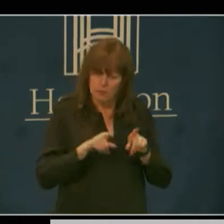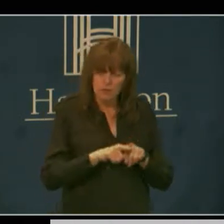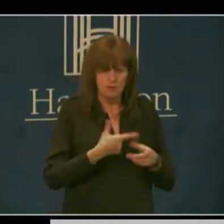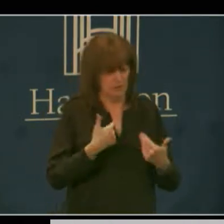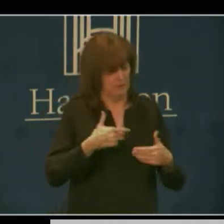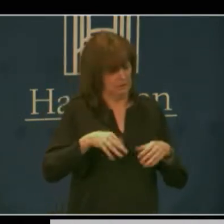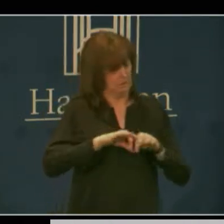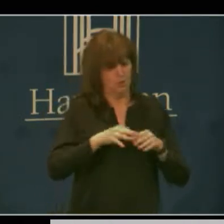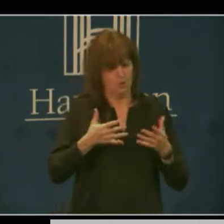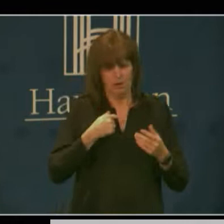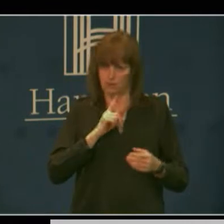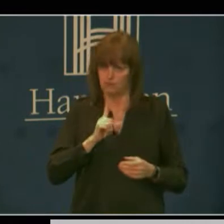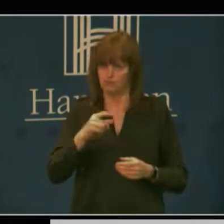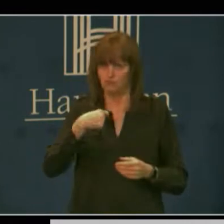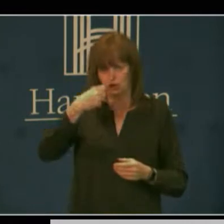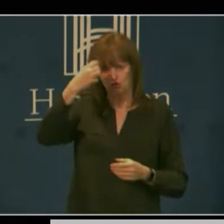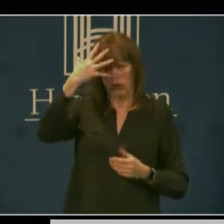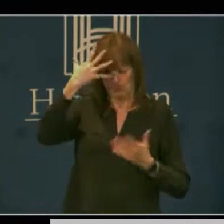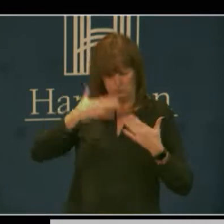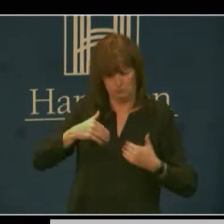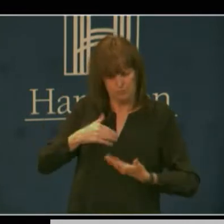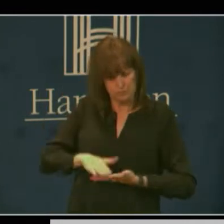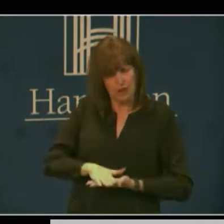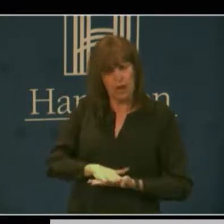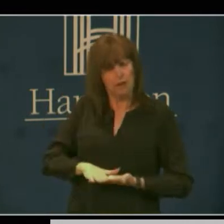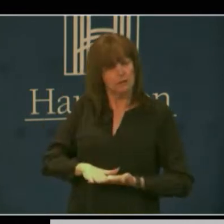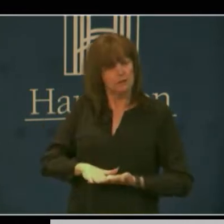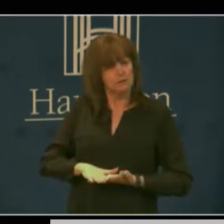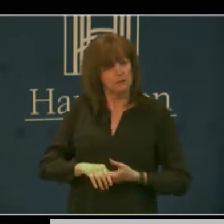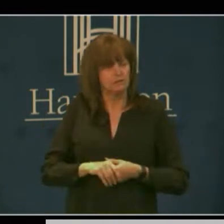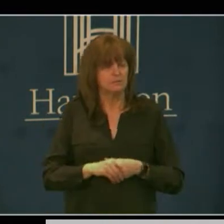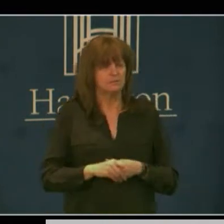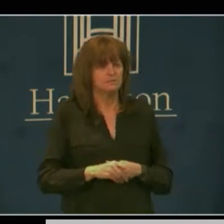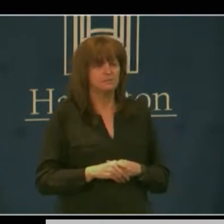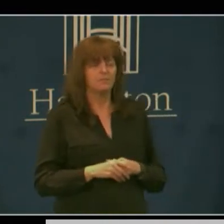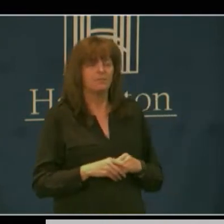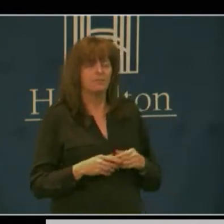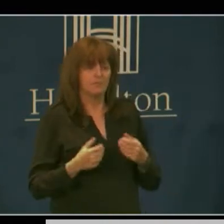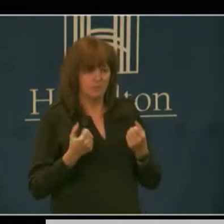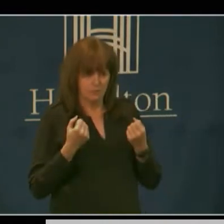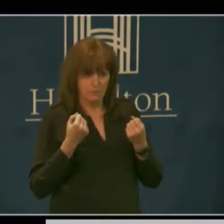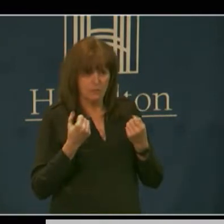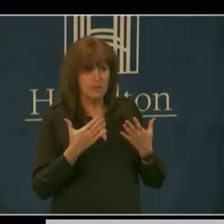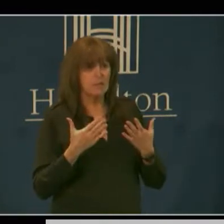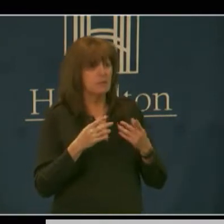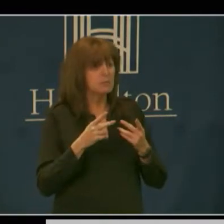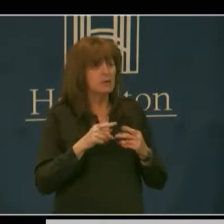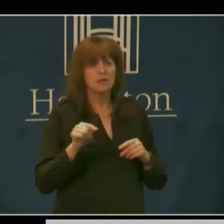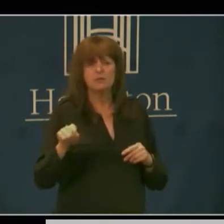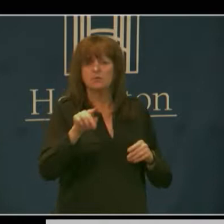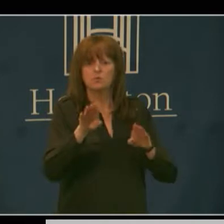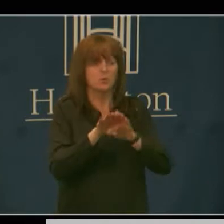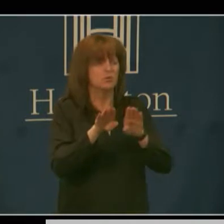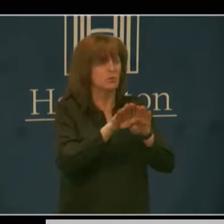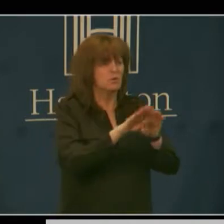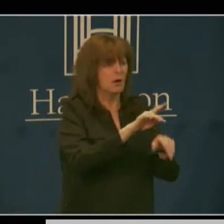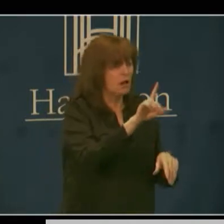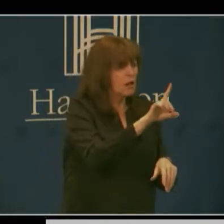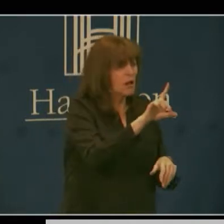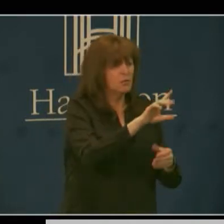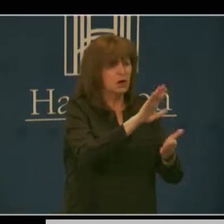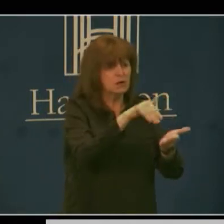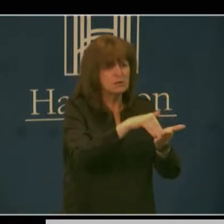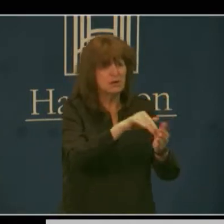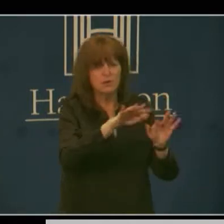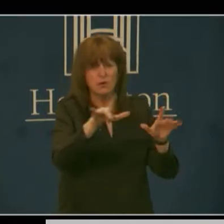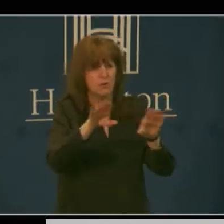materials, and also the access to washrooms. As many places have closed down in our community, the access to washrooms is one of the major things that we're